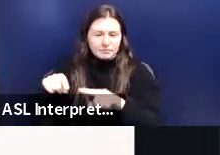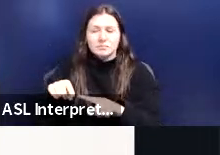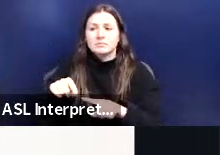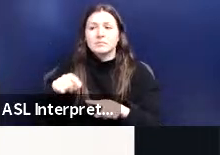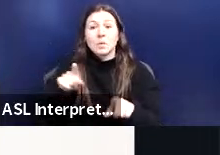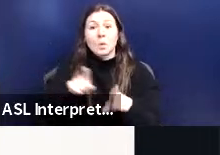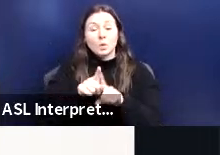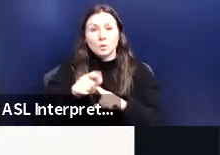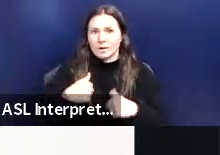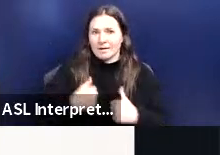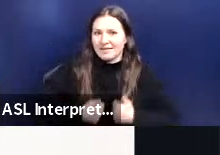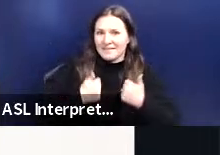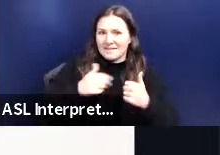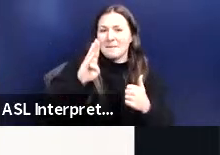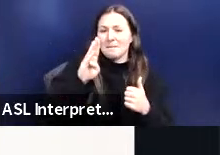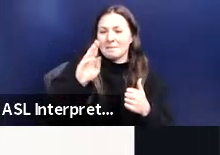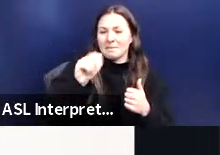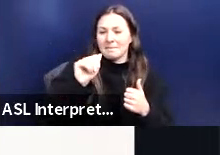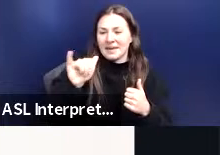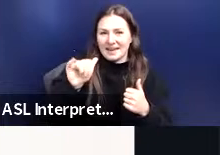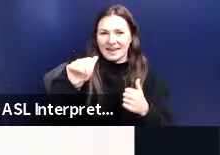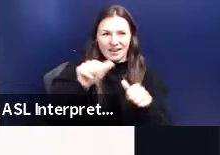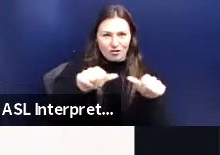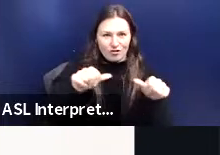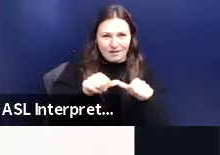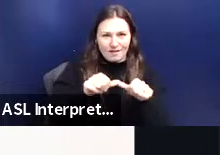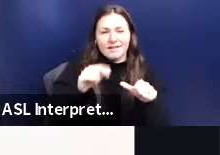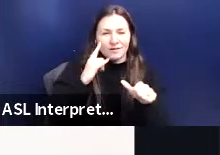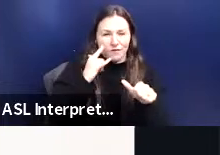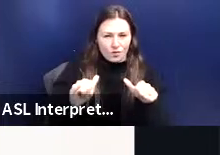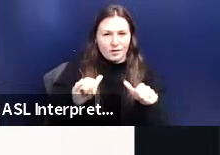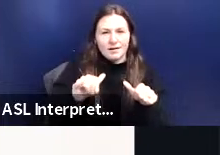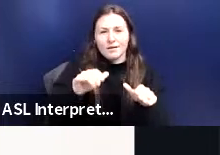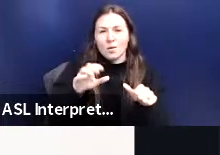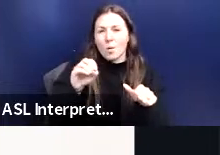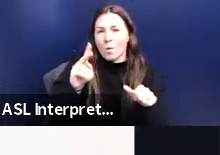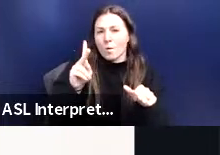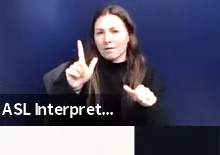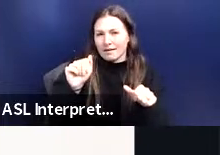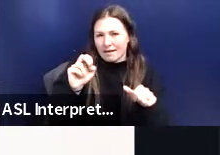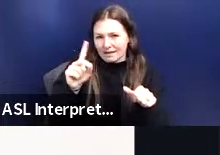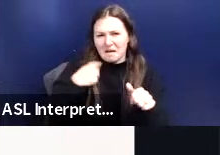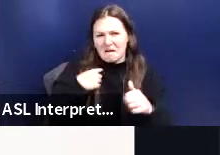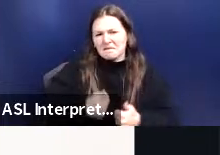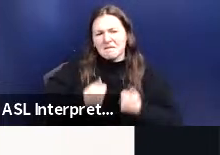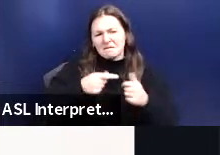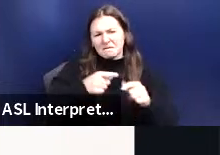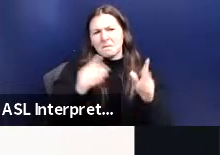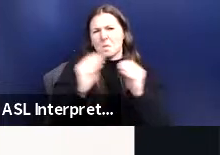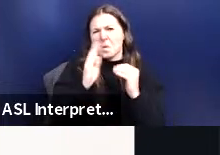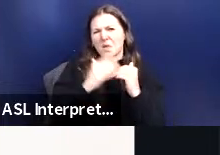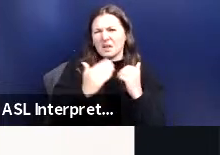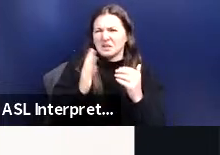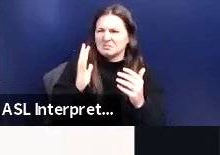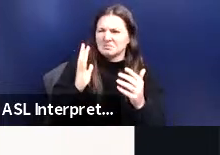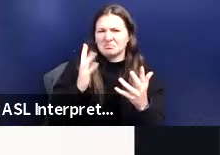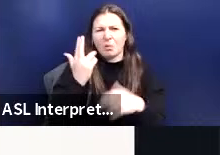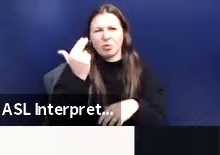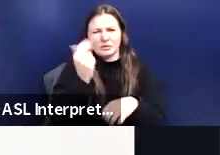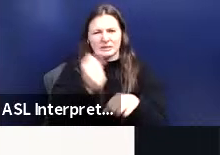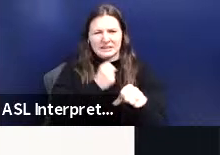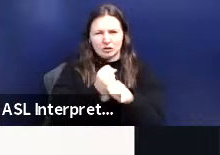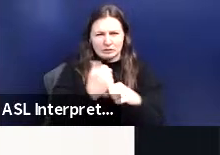Area, also known as Oakland, another home and sanctuary where I lived for more than 13 years.